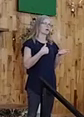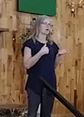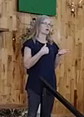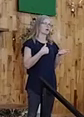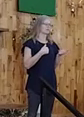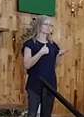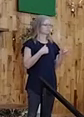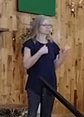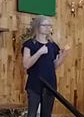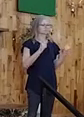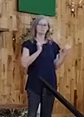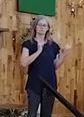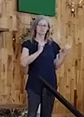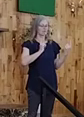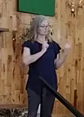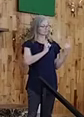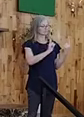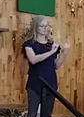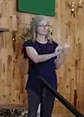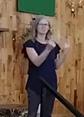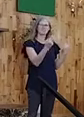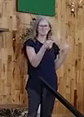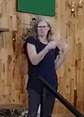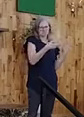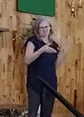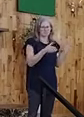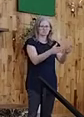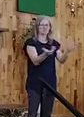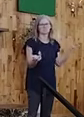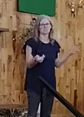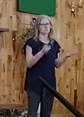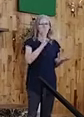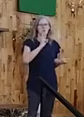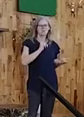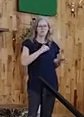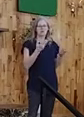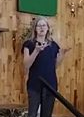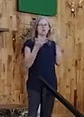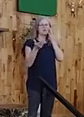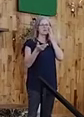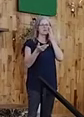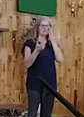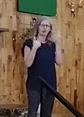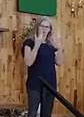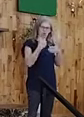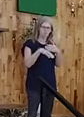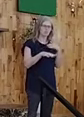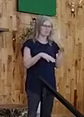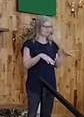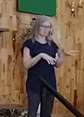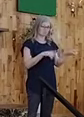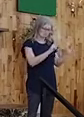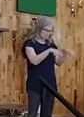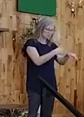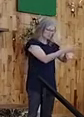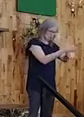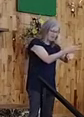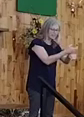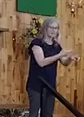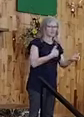someone in the street, at Walmart's, when I go in, who is begging, and I